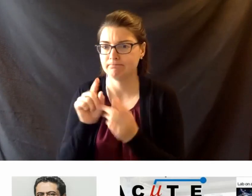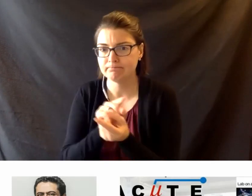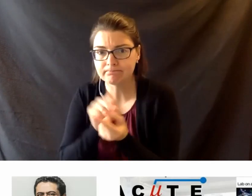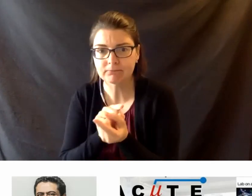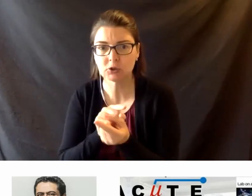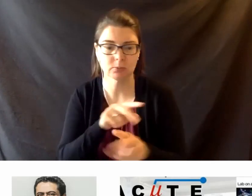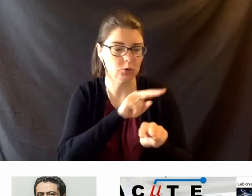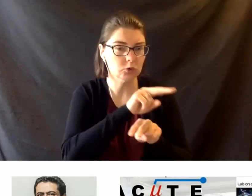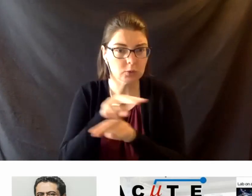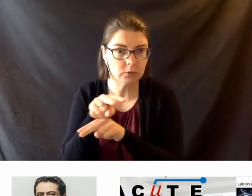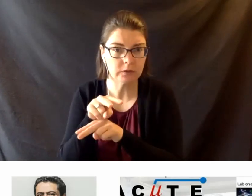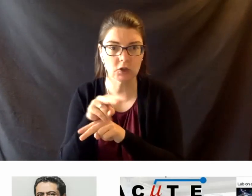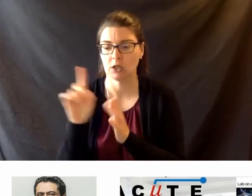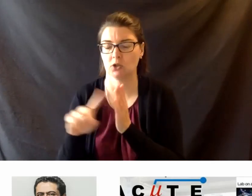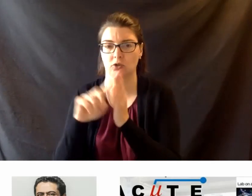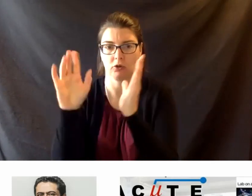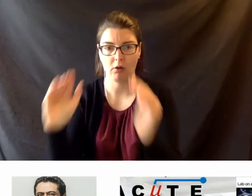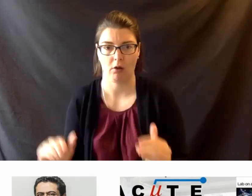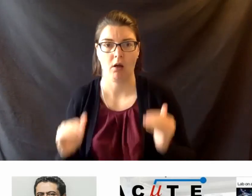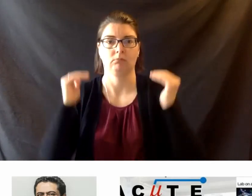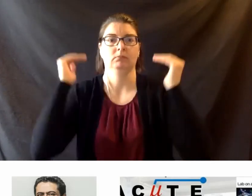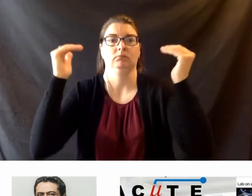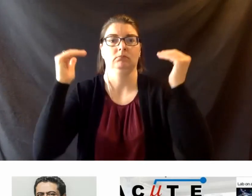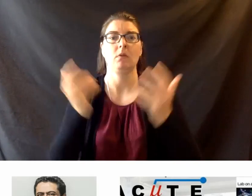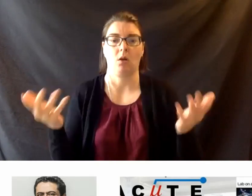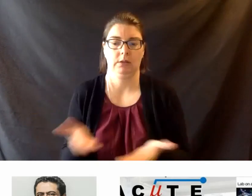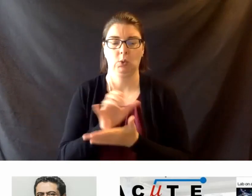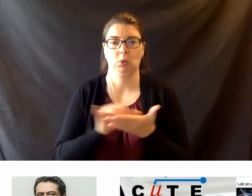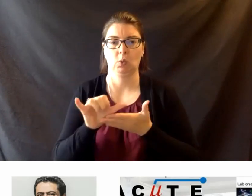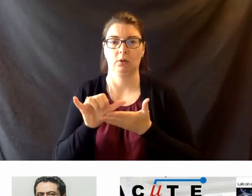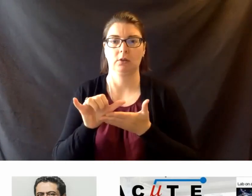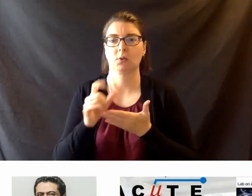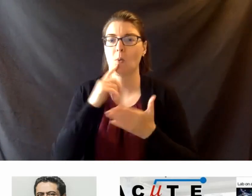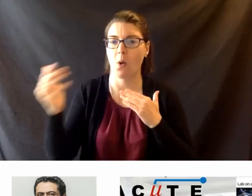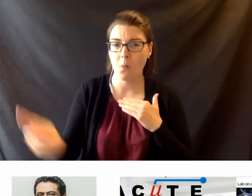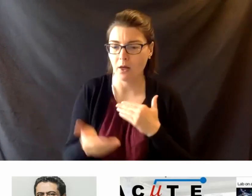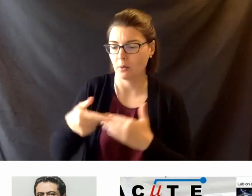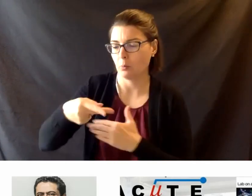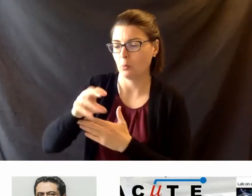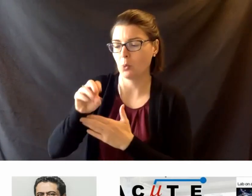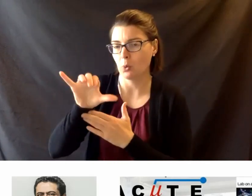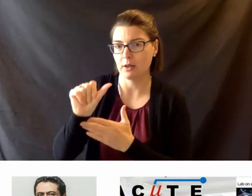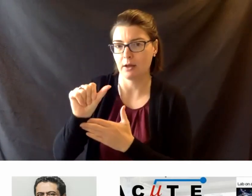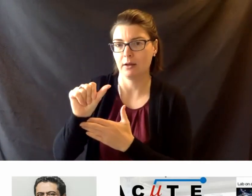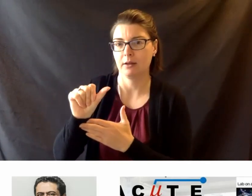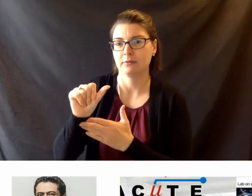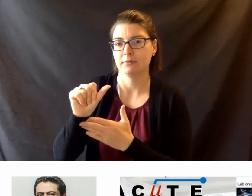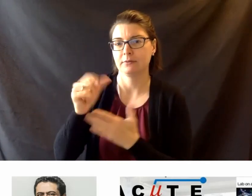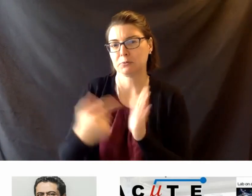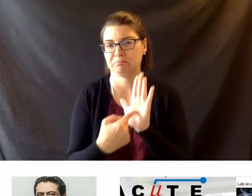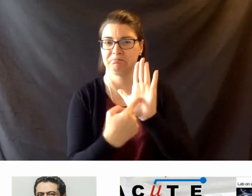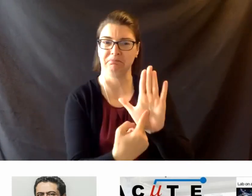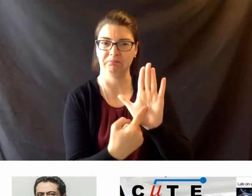has raised York's research profile to a great degree. Please join me in welcoming Puya to the E-Stage to say a few